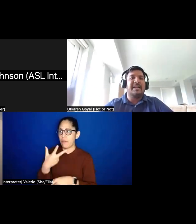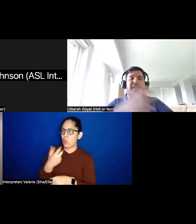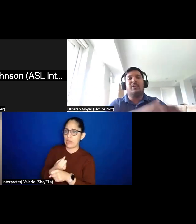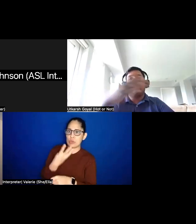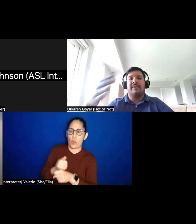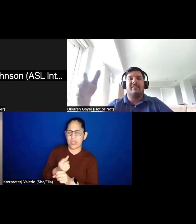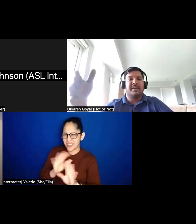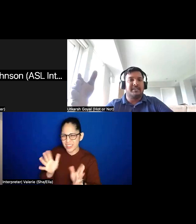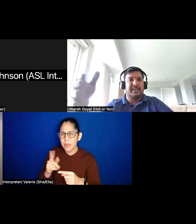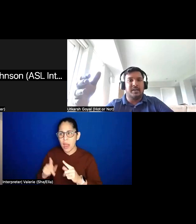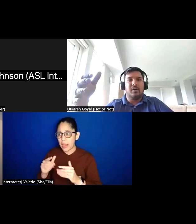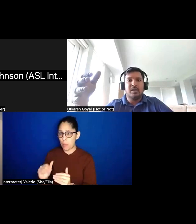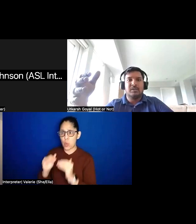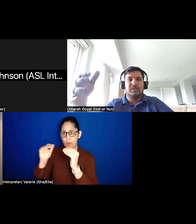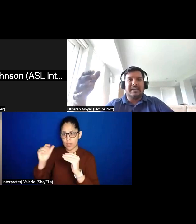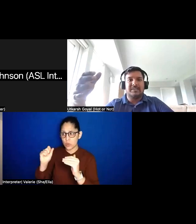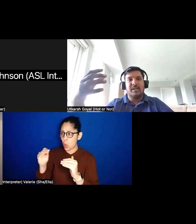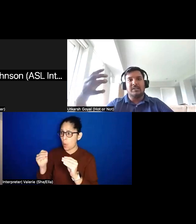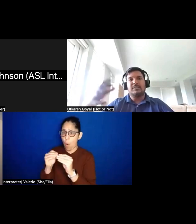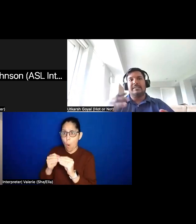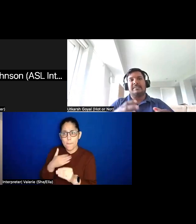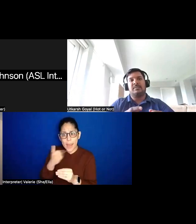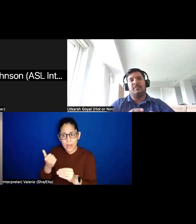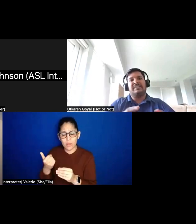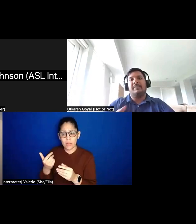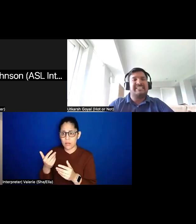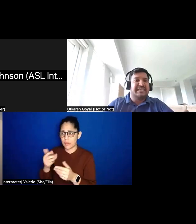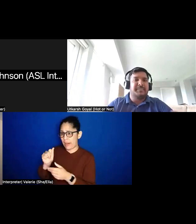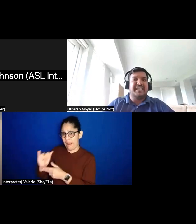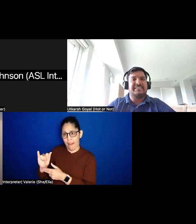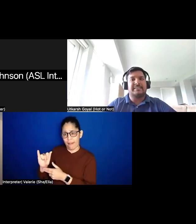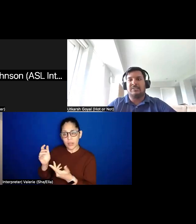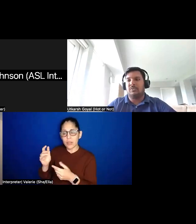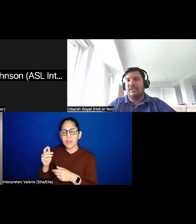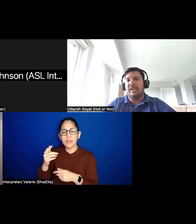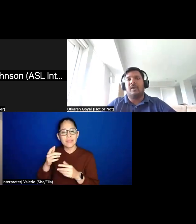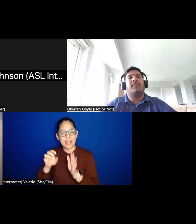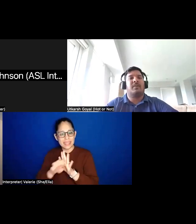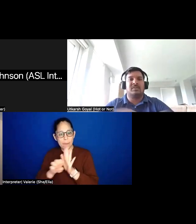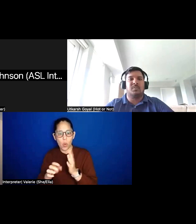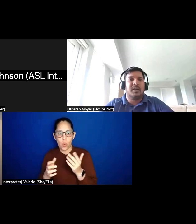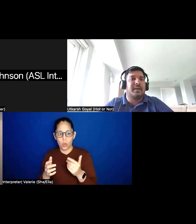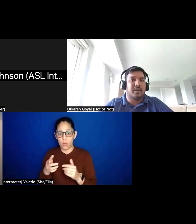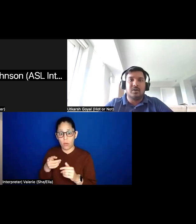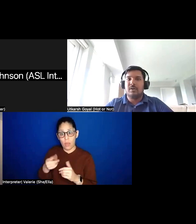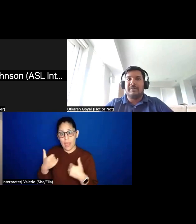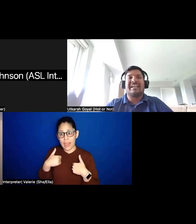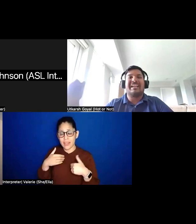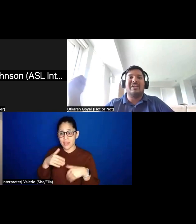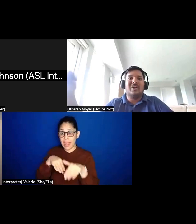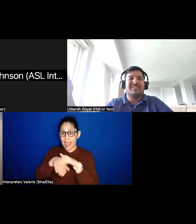improving that AI to get to a level where it is right now. So that is because these, for example, ChatGPT has access to data from across the world right